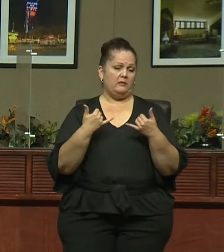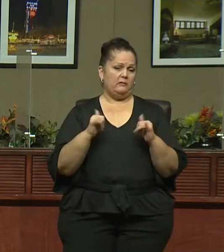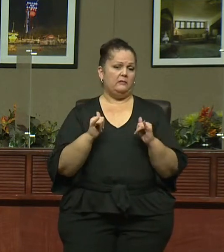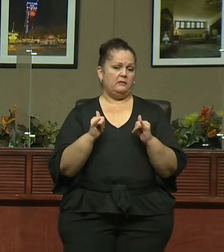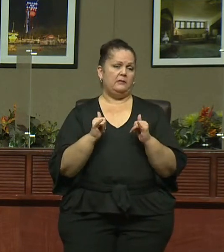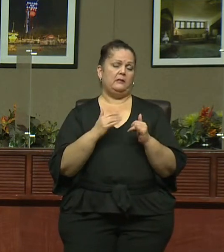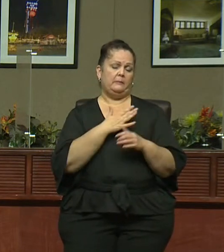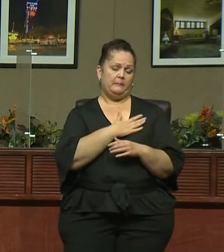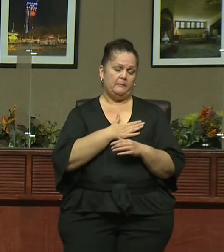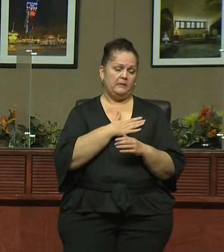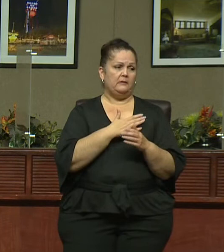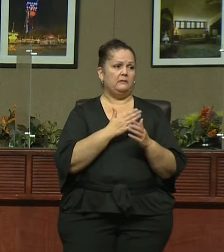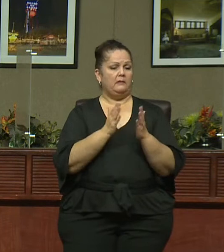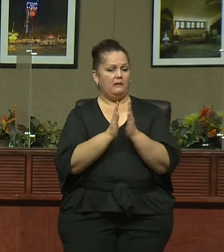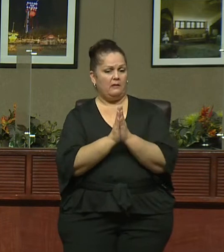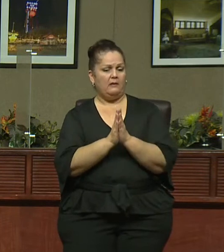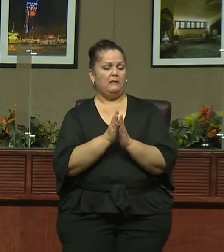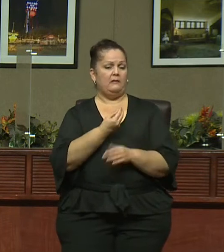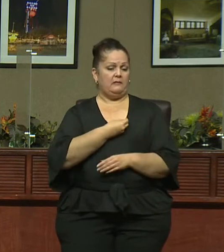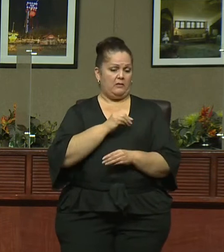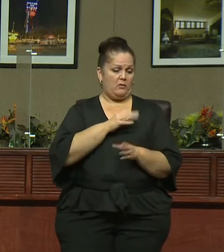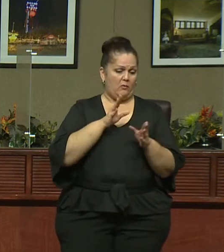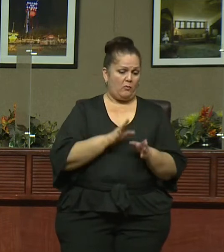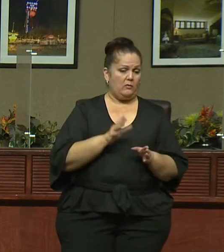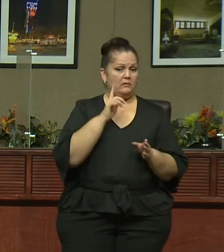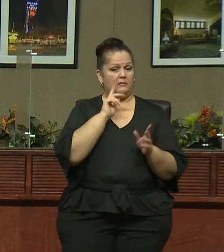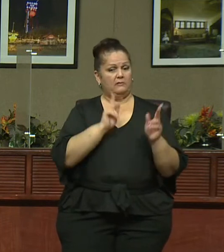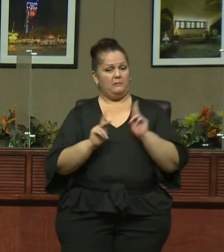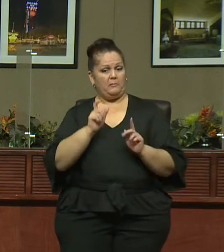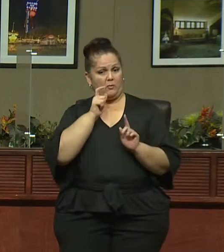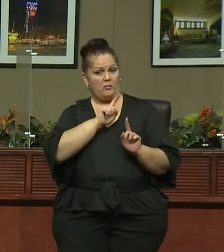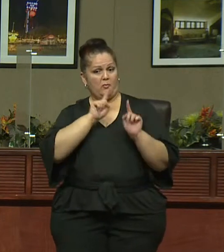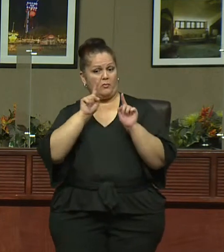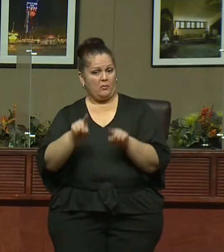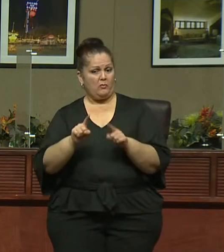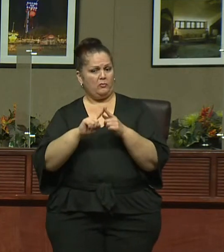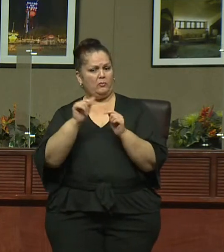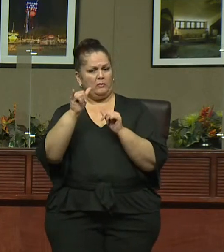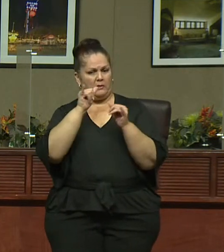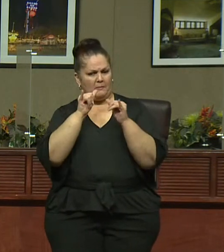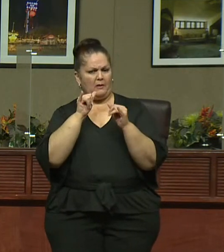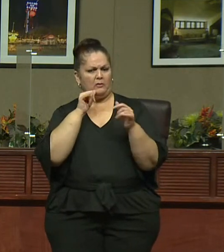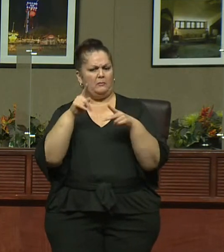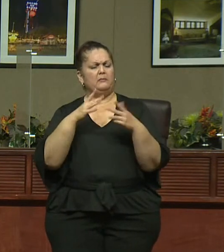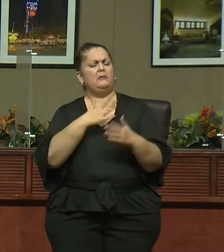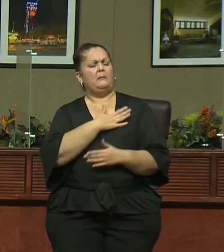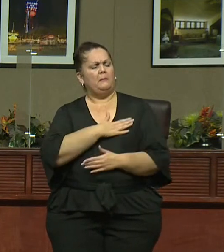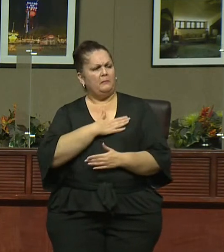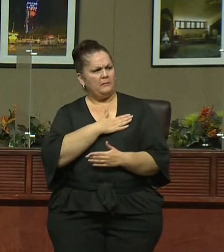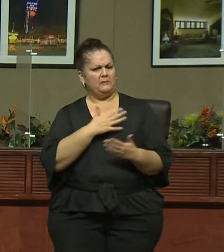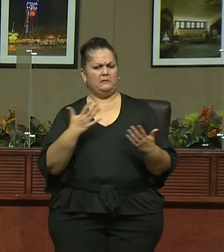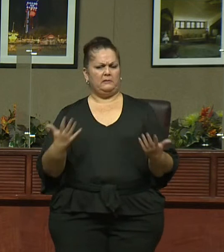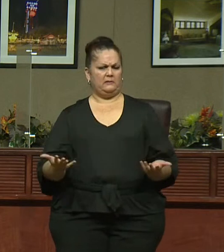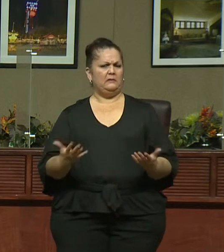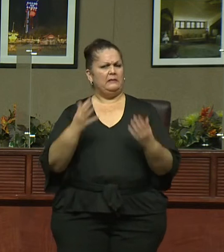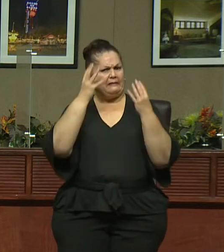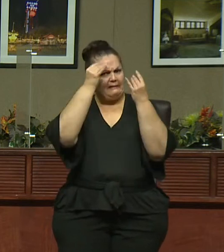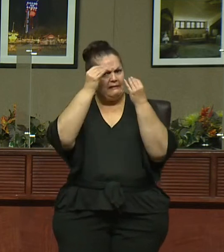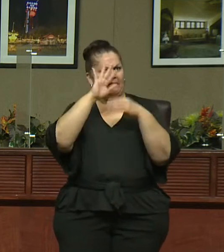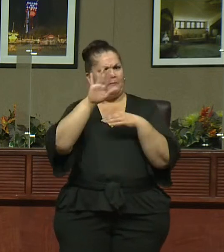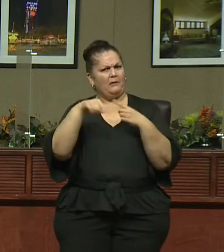and other restaurant owners and the patrons of those facilities to be patriots and to think about